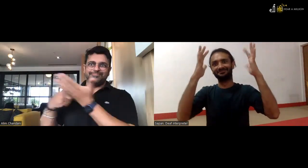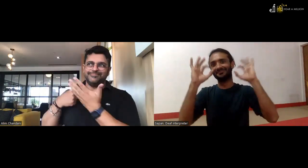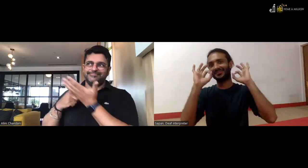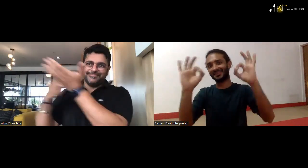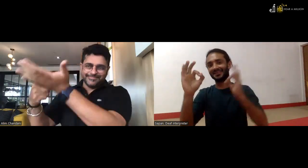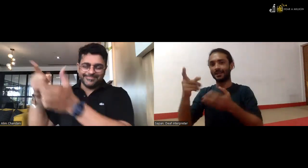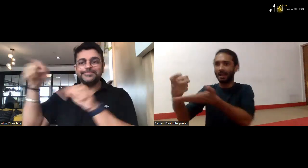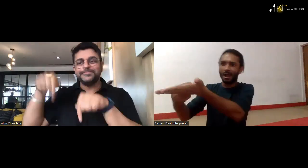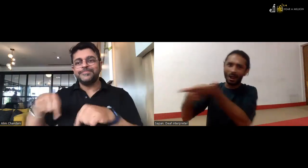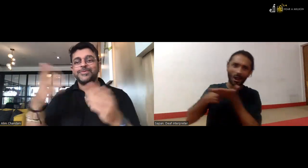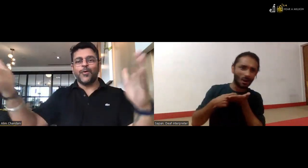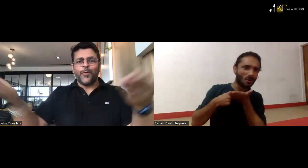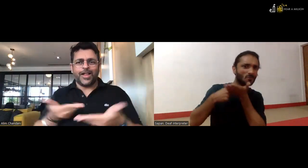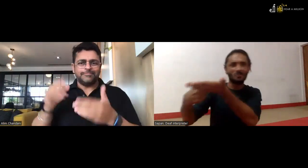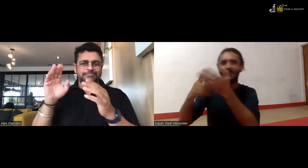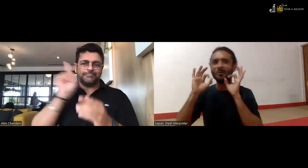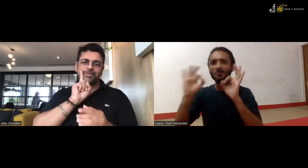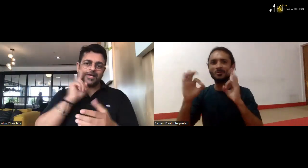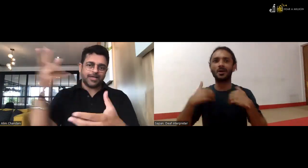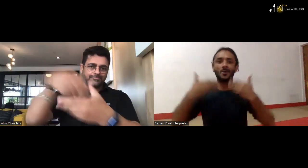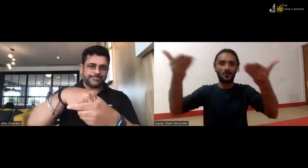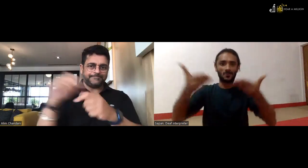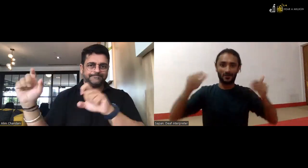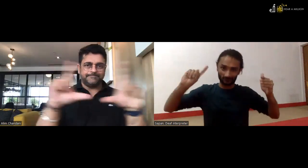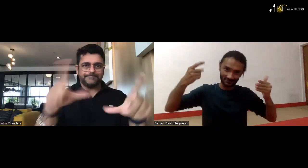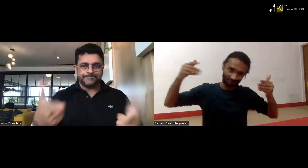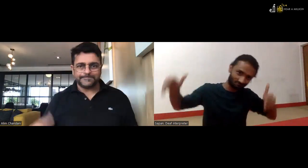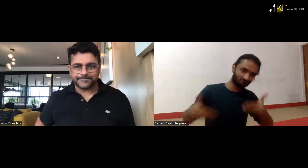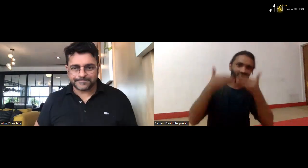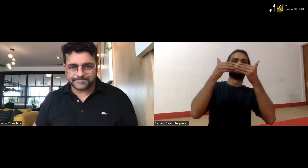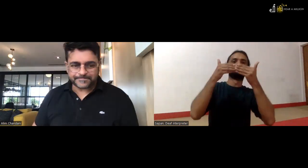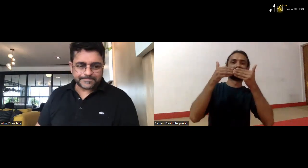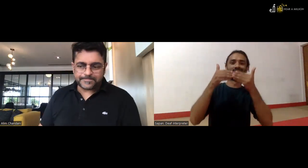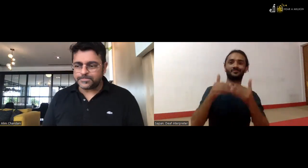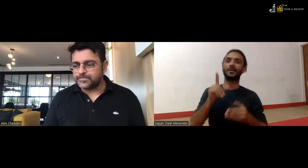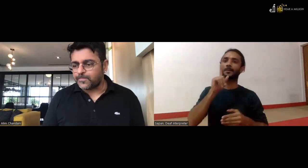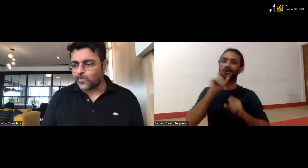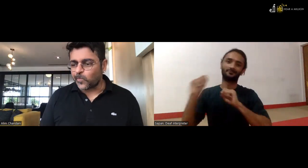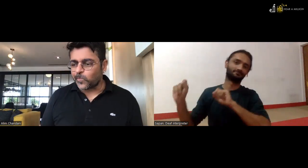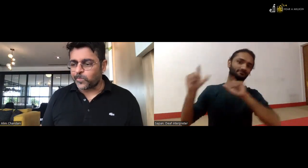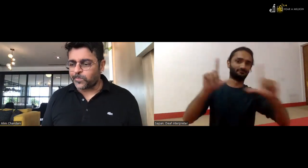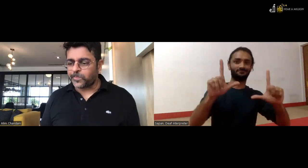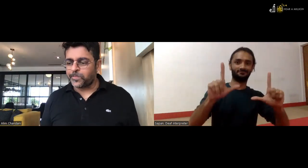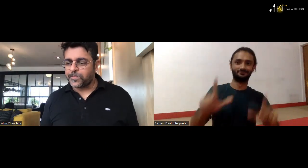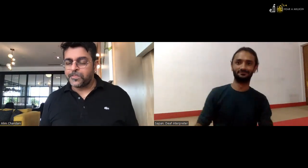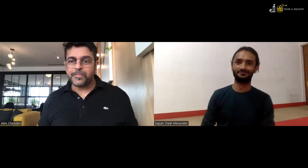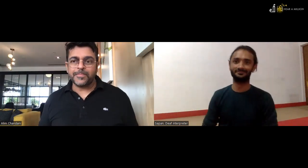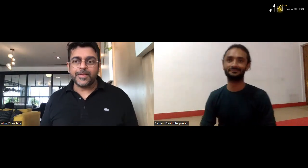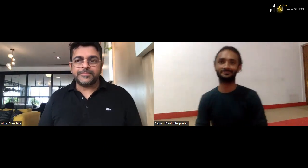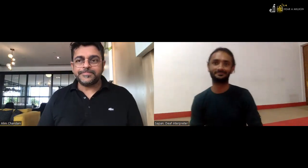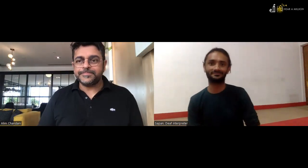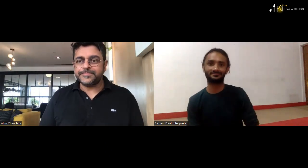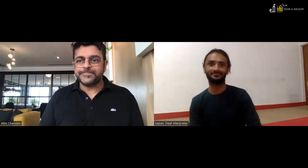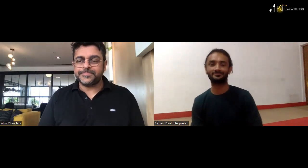PhD student. So huge, huge respect for him. And I would like to welcome Dr. Vashish now.